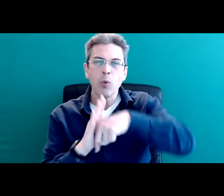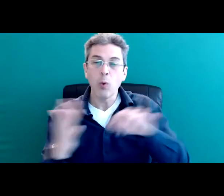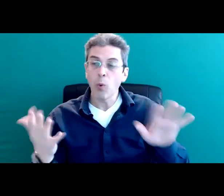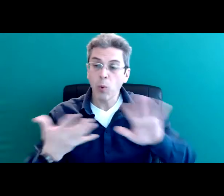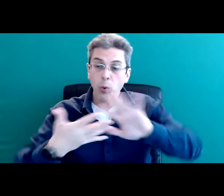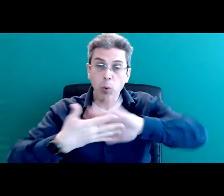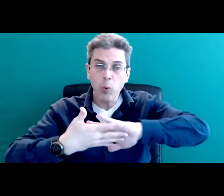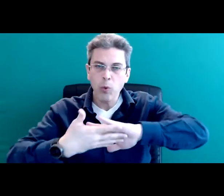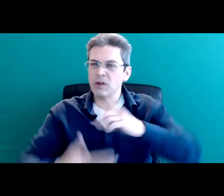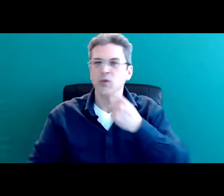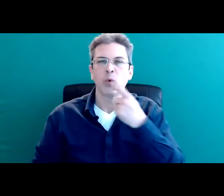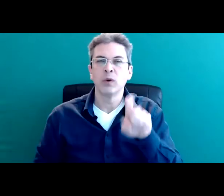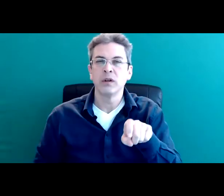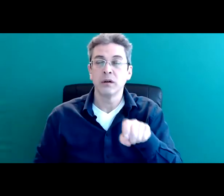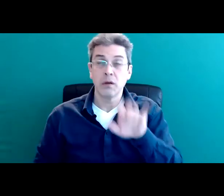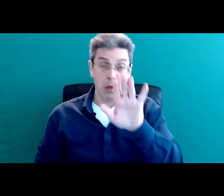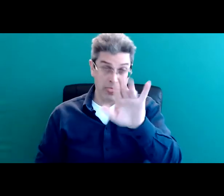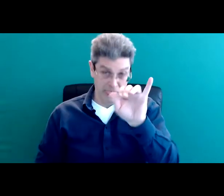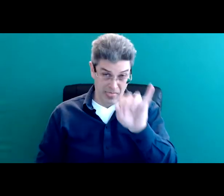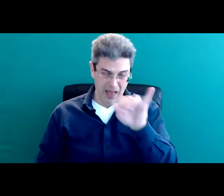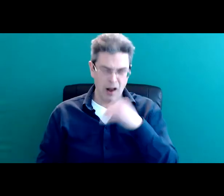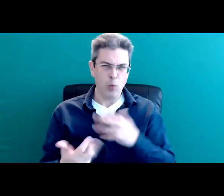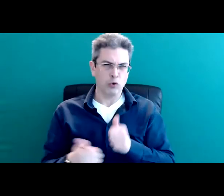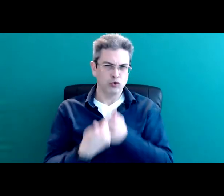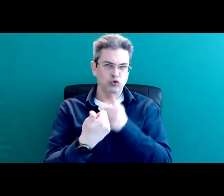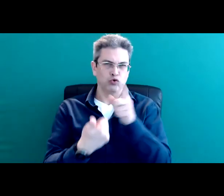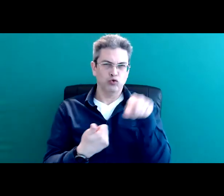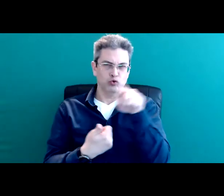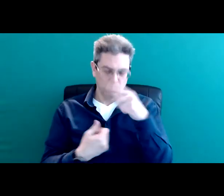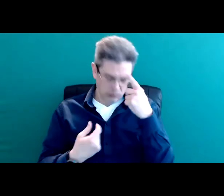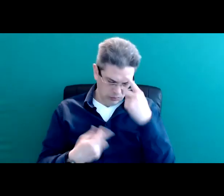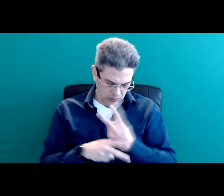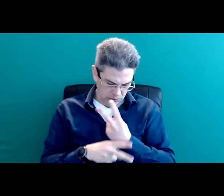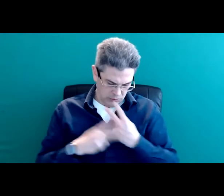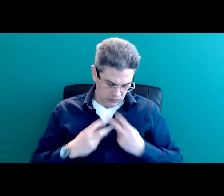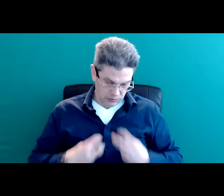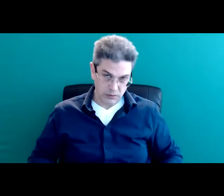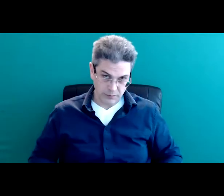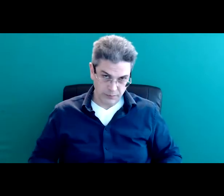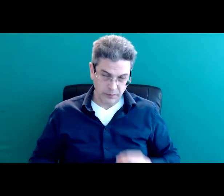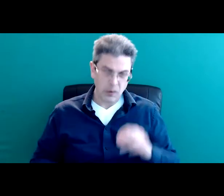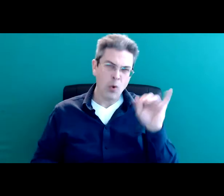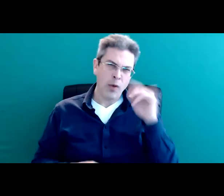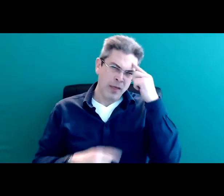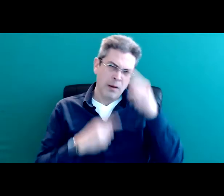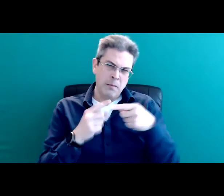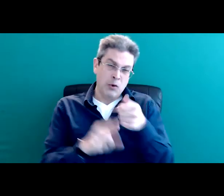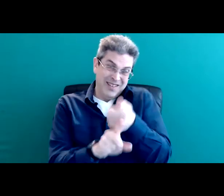to question that. I also want you to question your own ableism towards yourself.